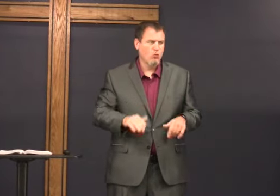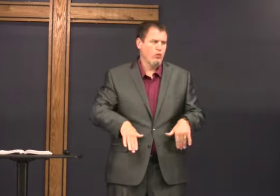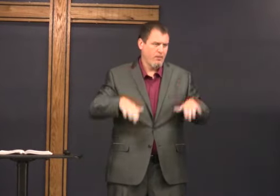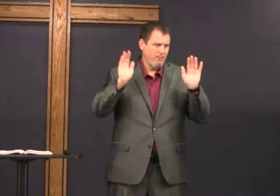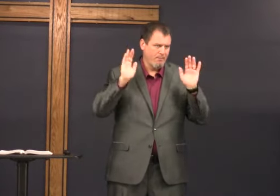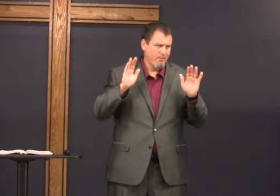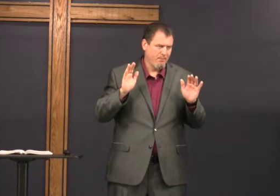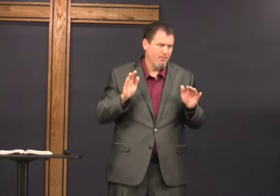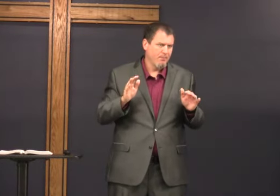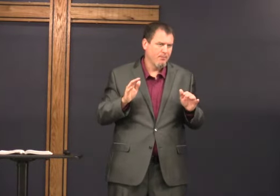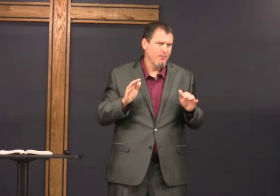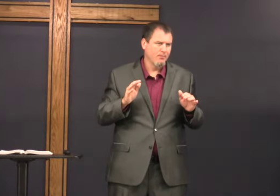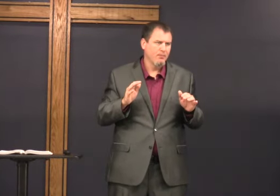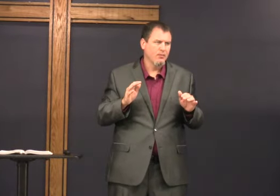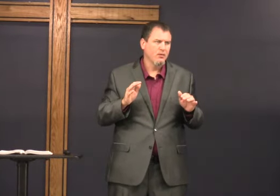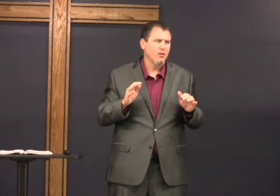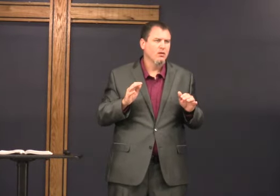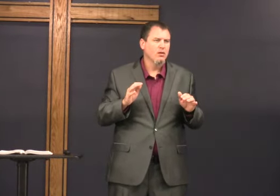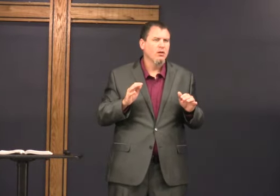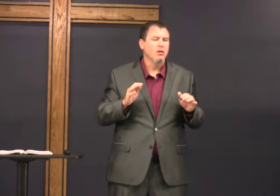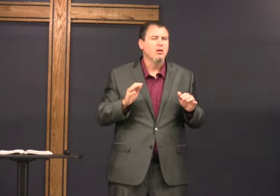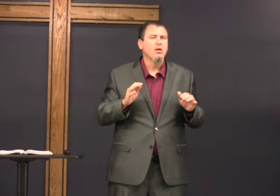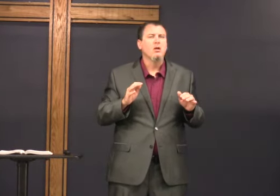When I was growing up, I had several friends.